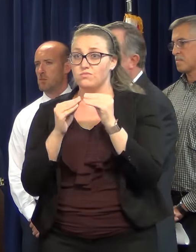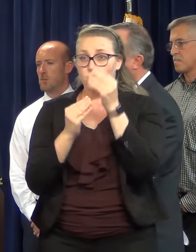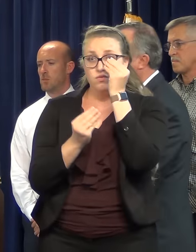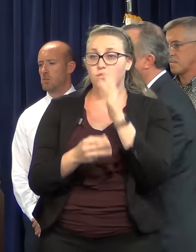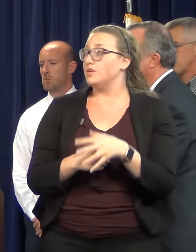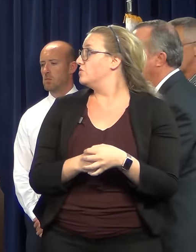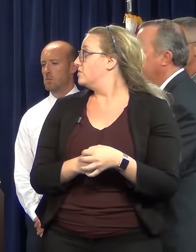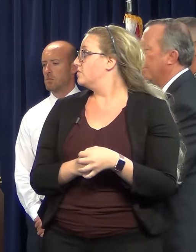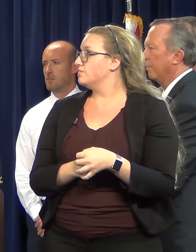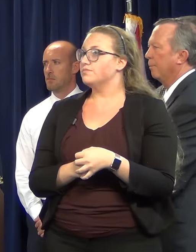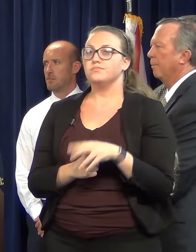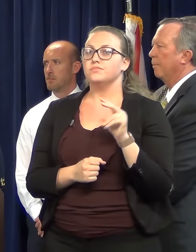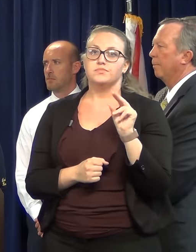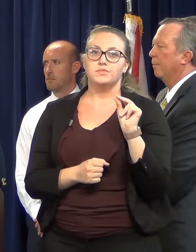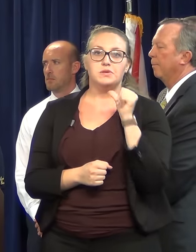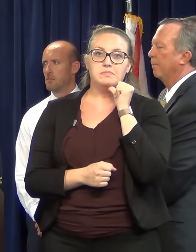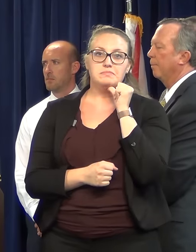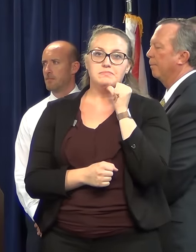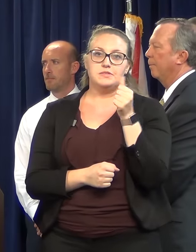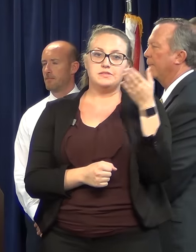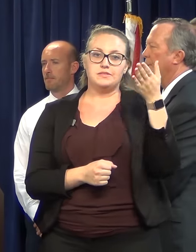No, sir. I'm not going to speak to the shooting tonight.